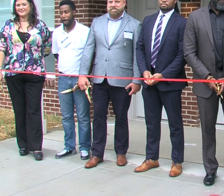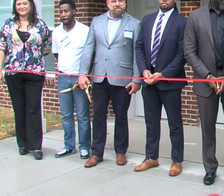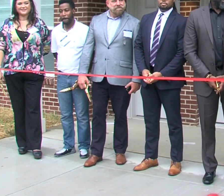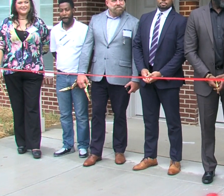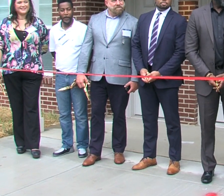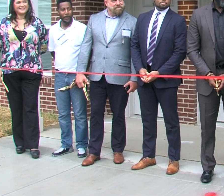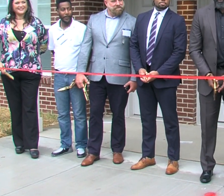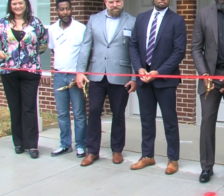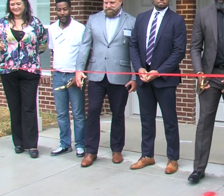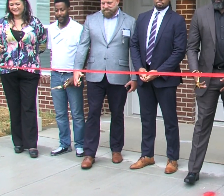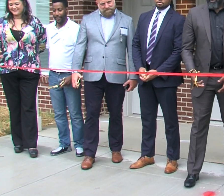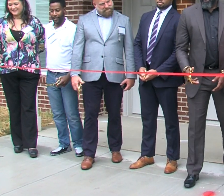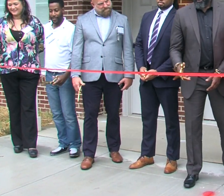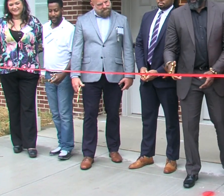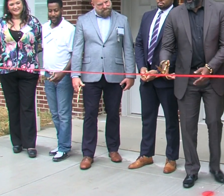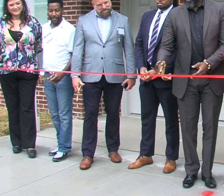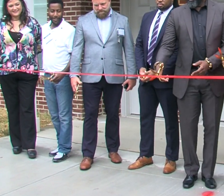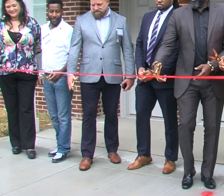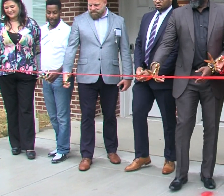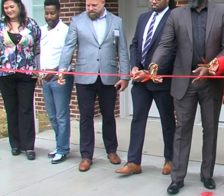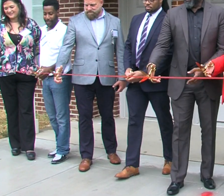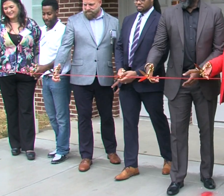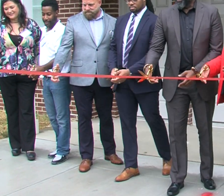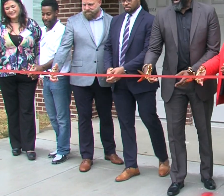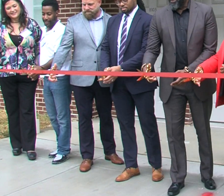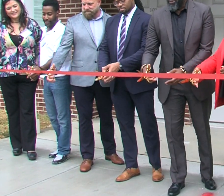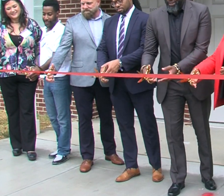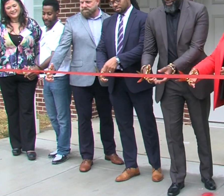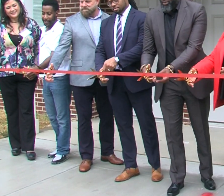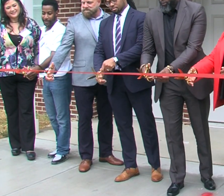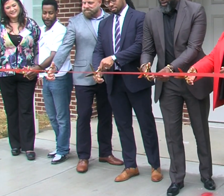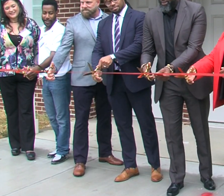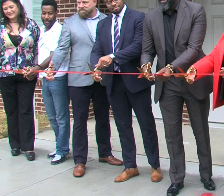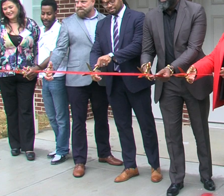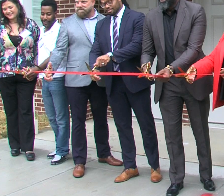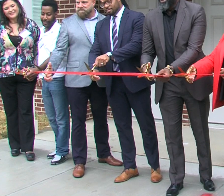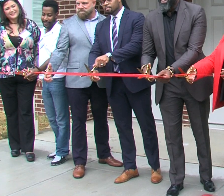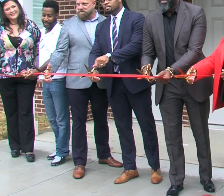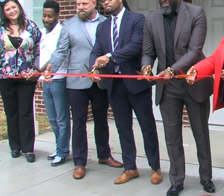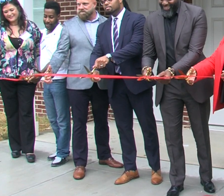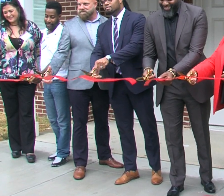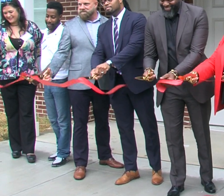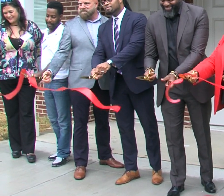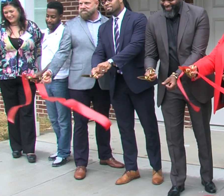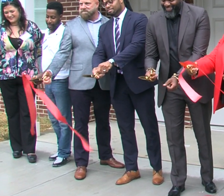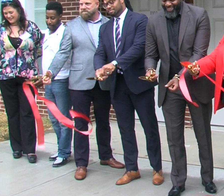All right, we're doing it. Councilman, we'll do it on your mark. On the count of three. One, two, and